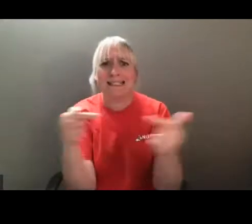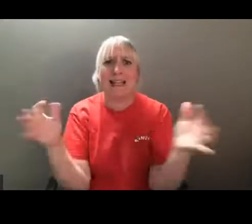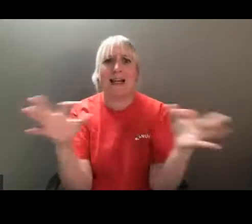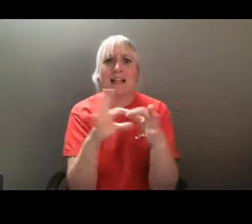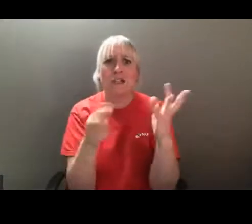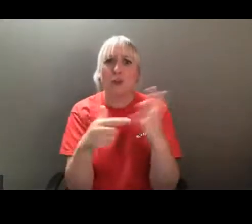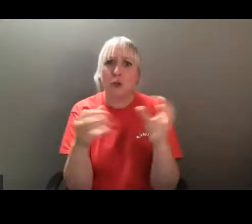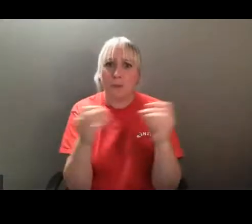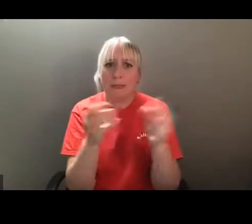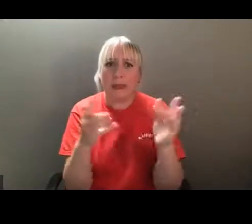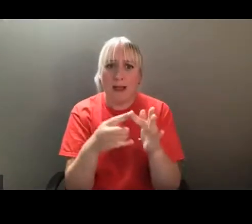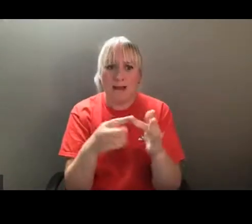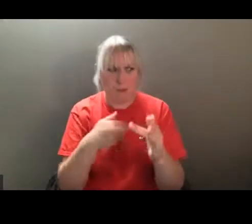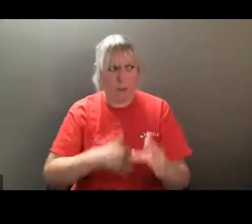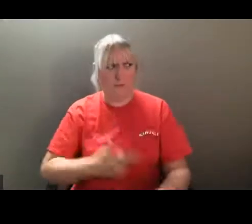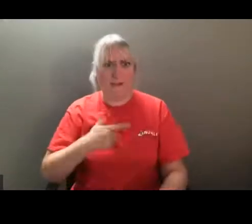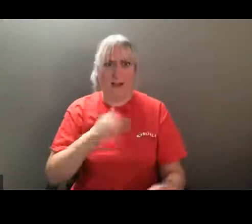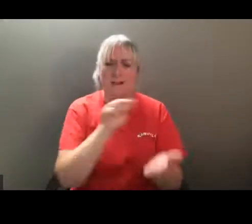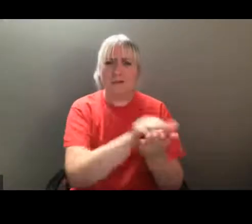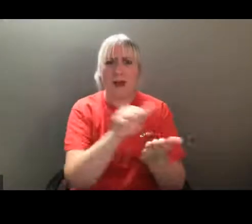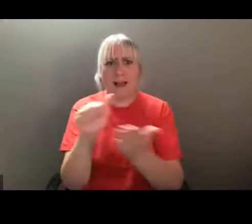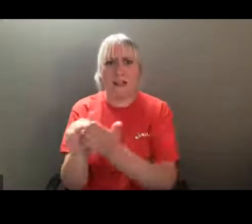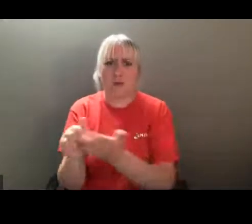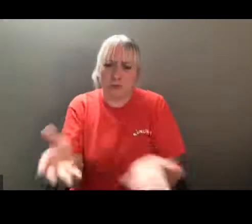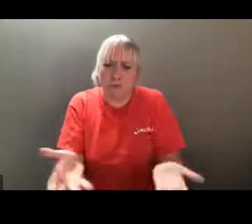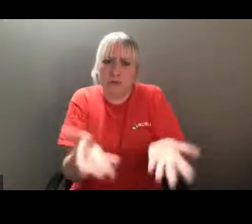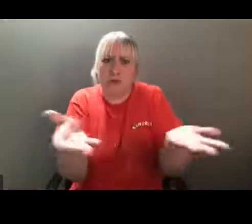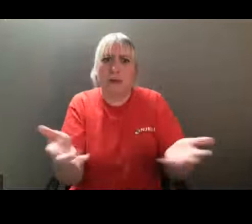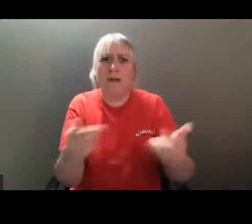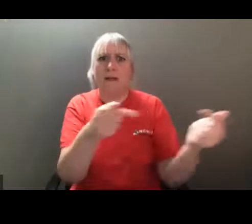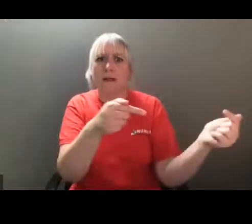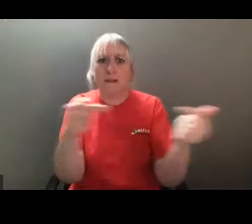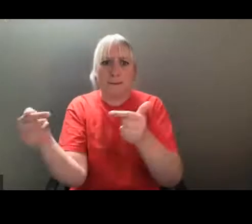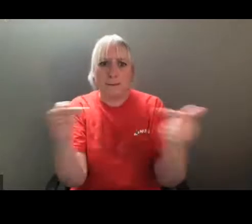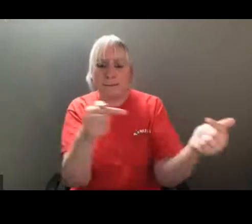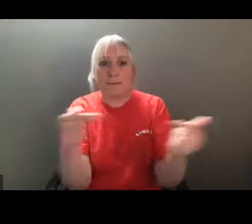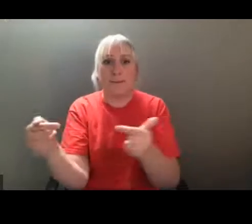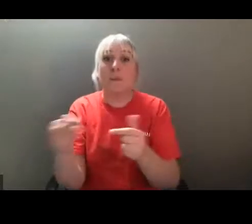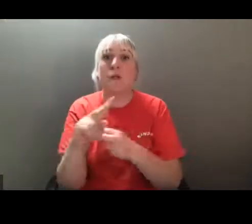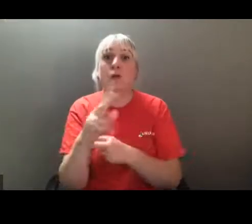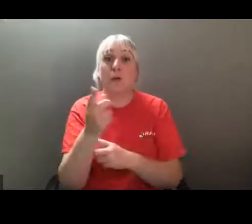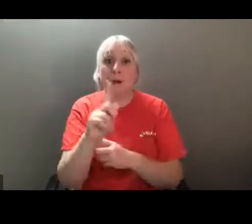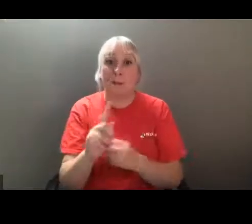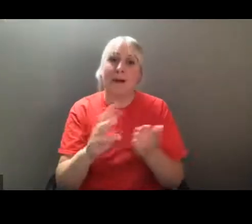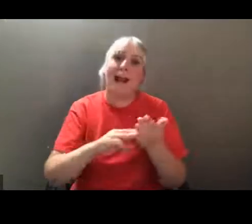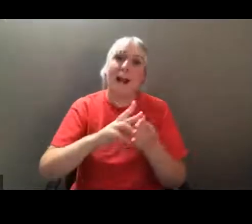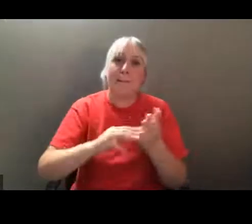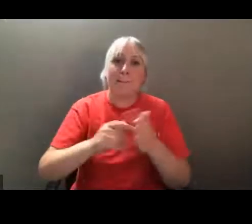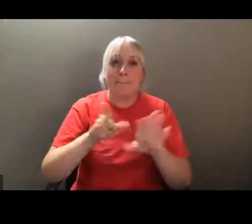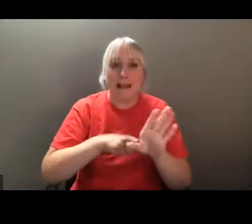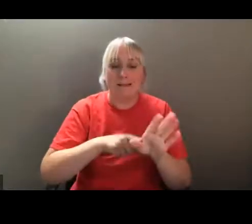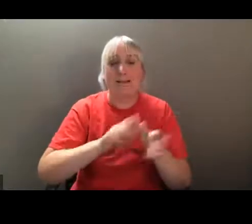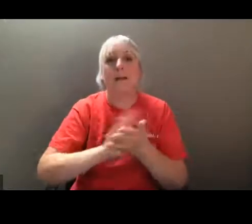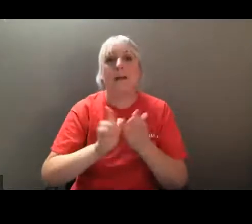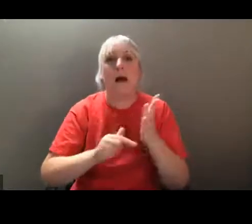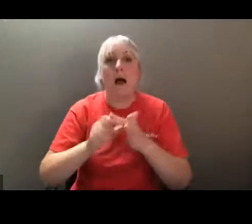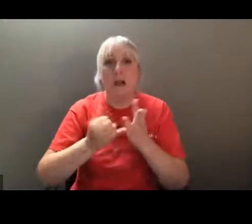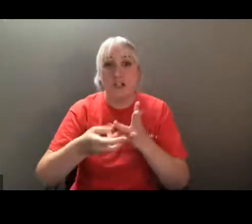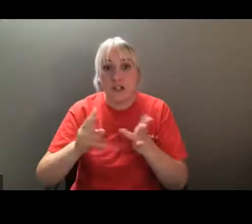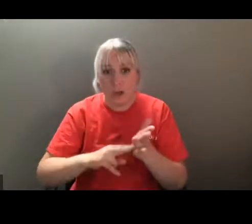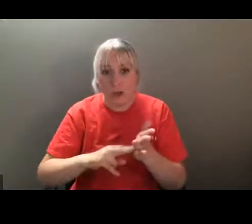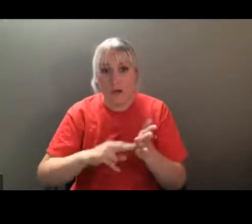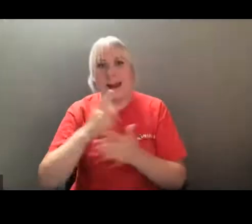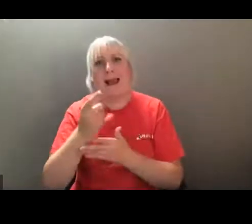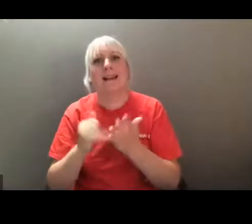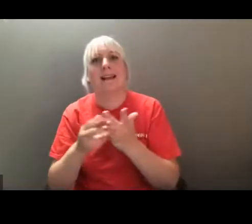have done so. And two of those who pushed for the debate, Mandy Hudson and Simone Aspis, are speaking tonight to give us their